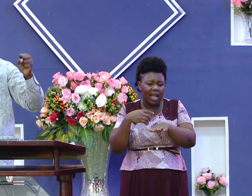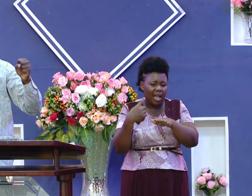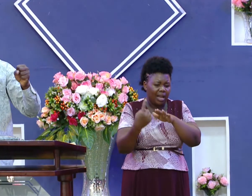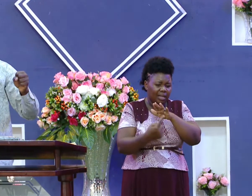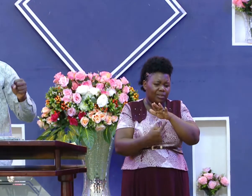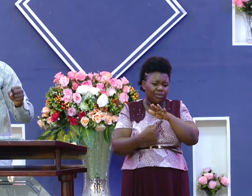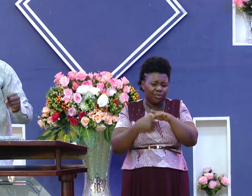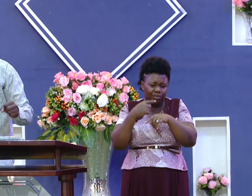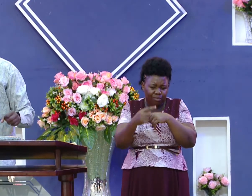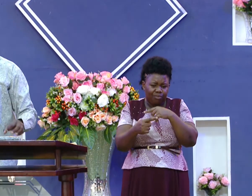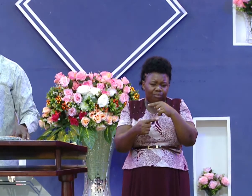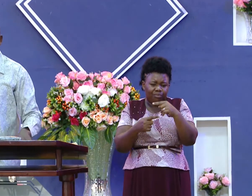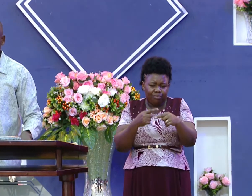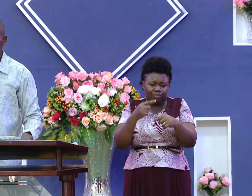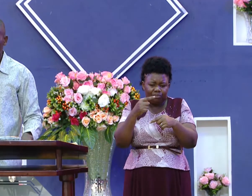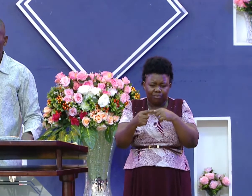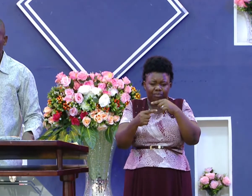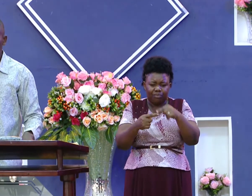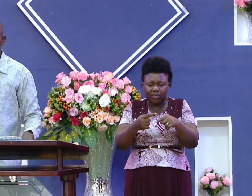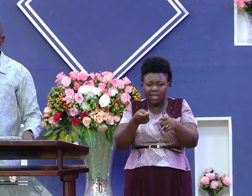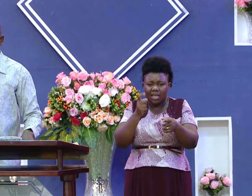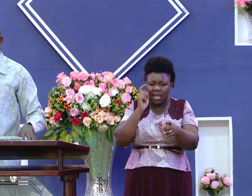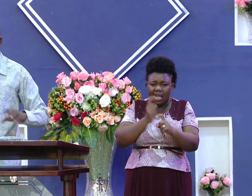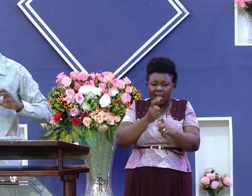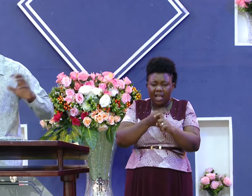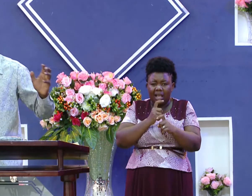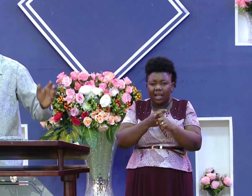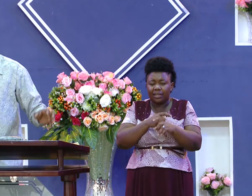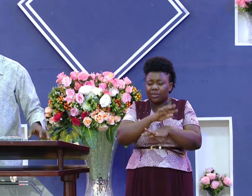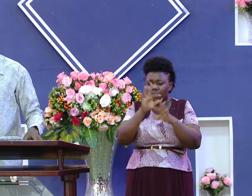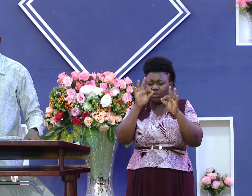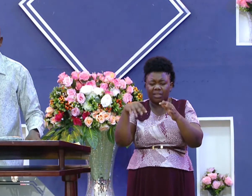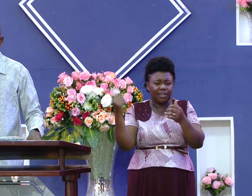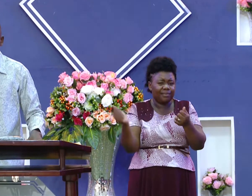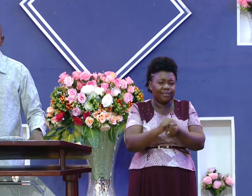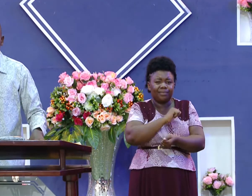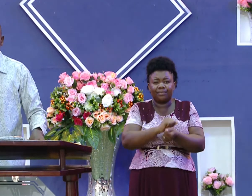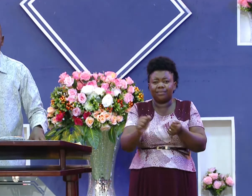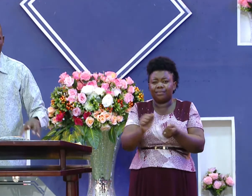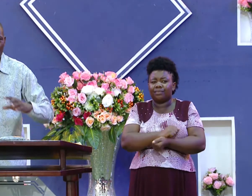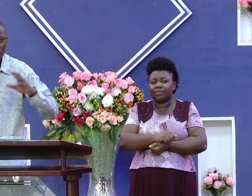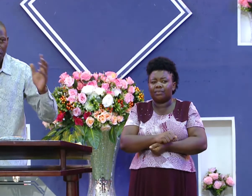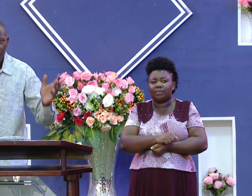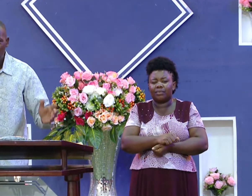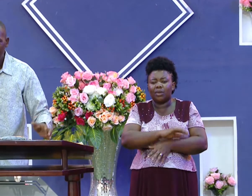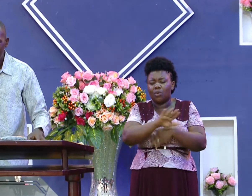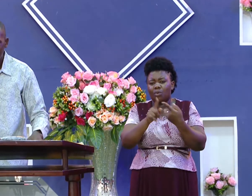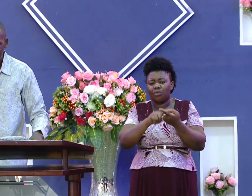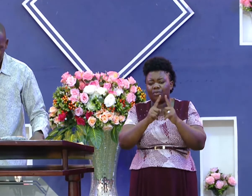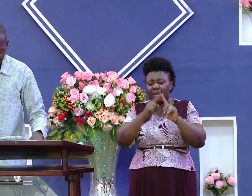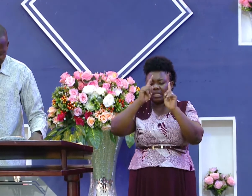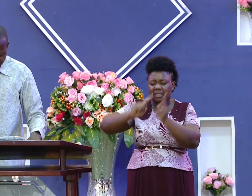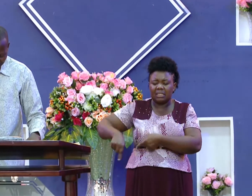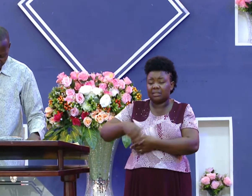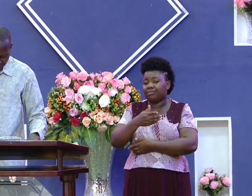And the situation was tighter in the desert. All the things were swept away. All